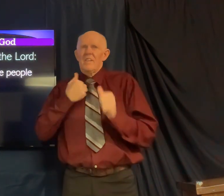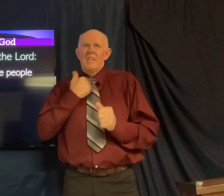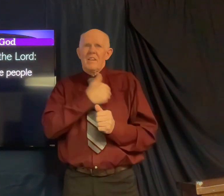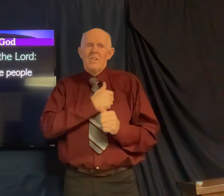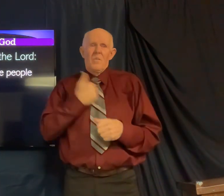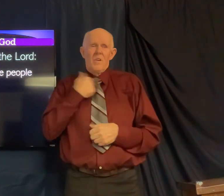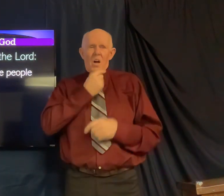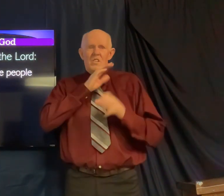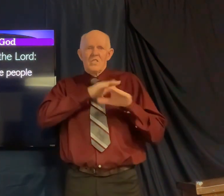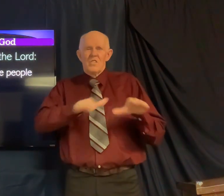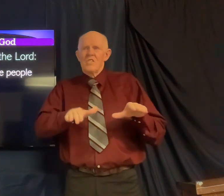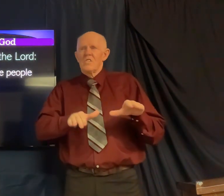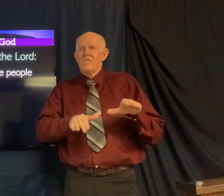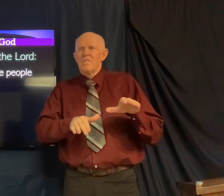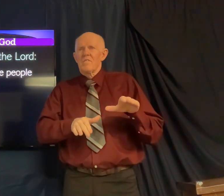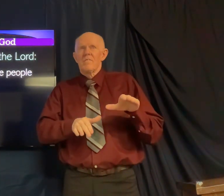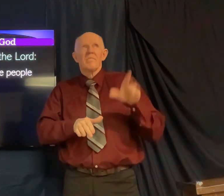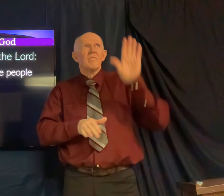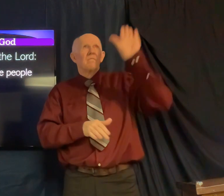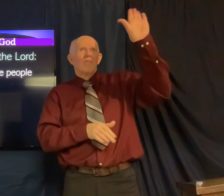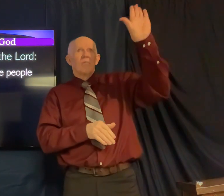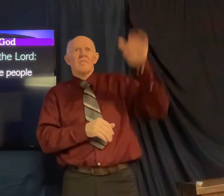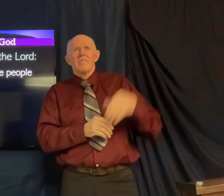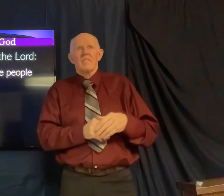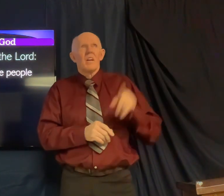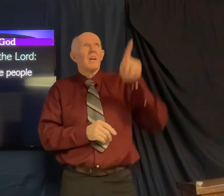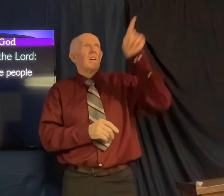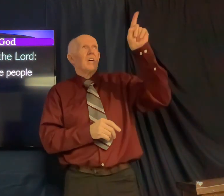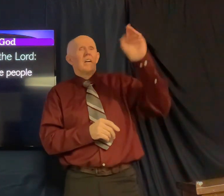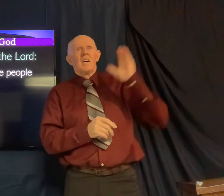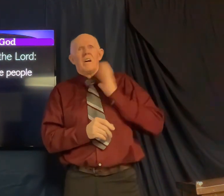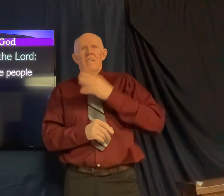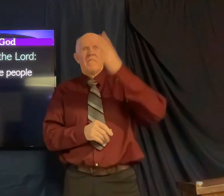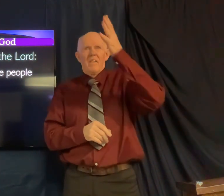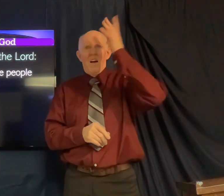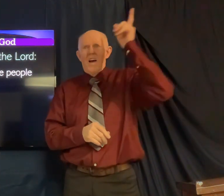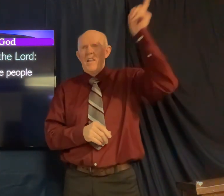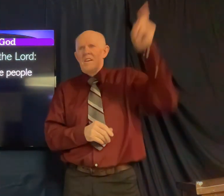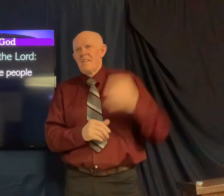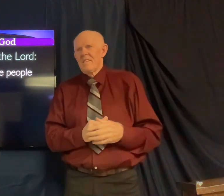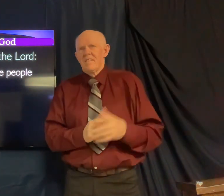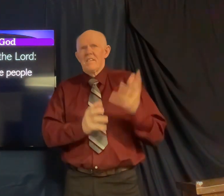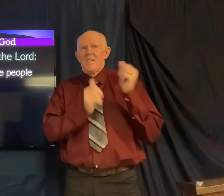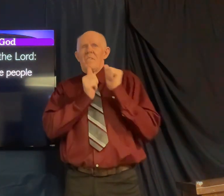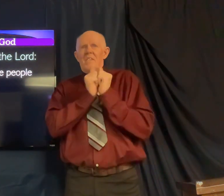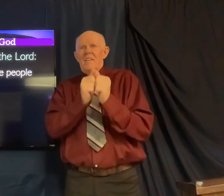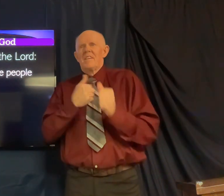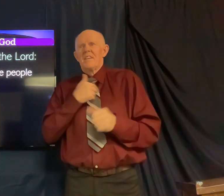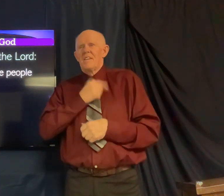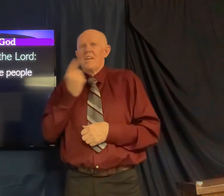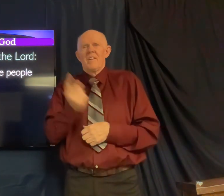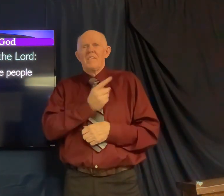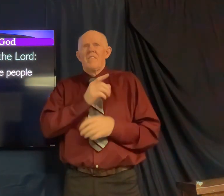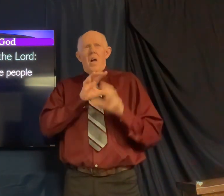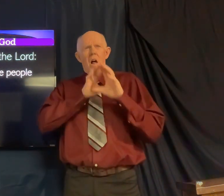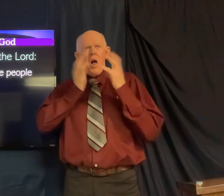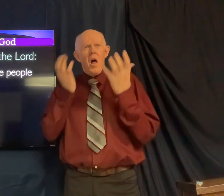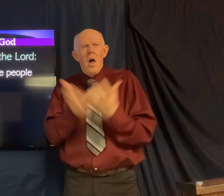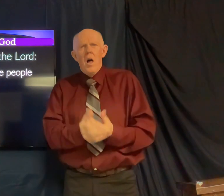connected to God. You are children of His. God is our Father, and He is